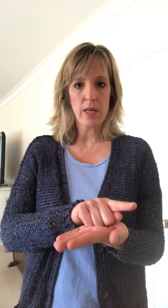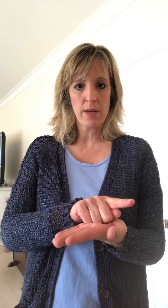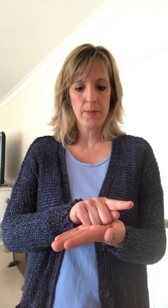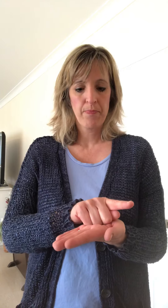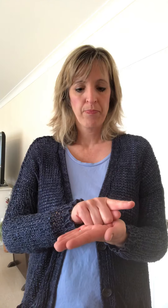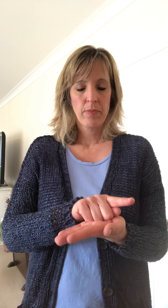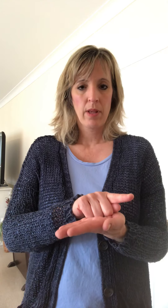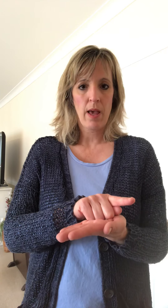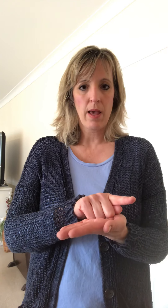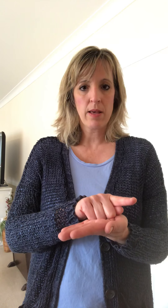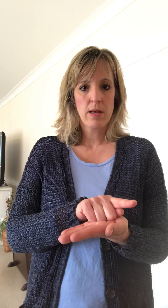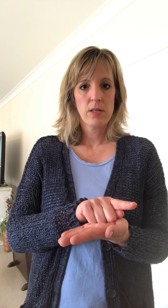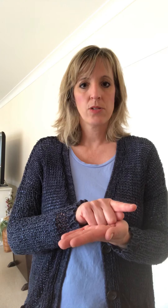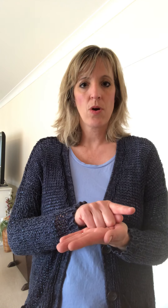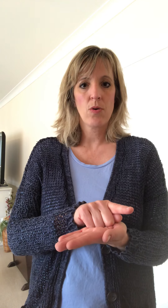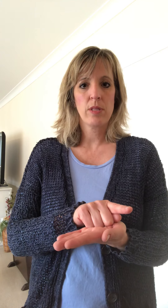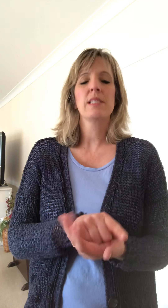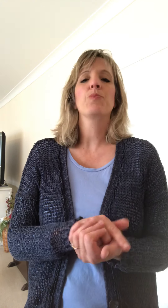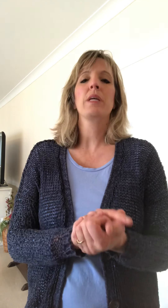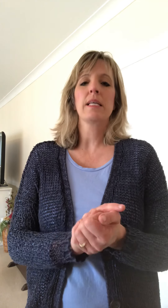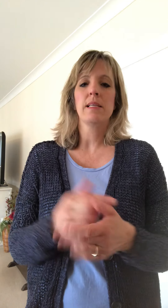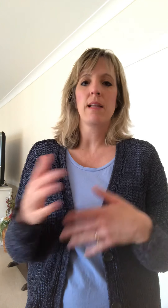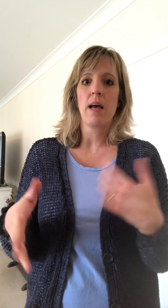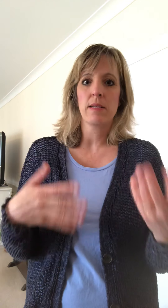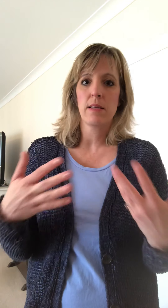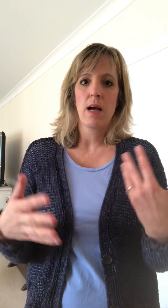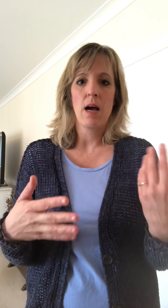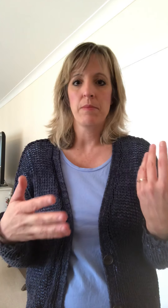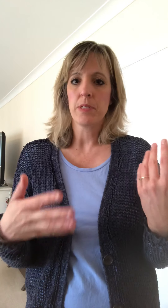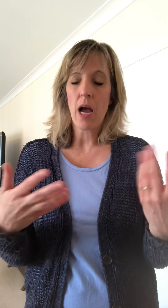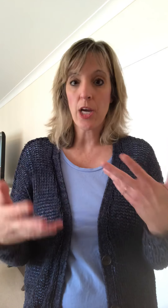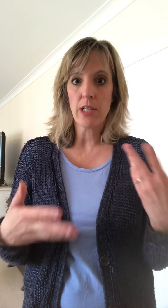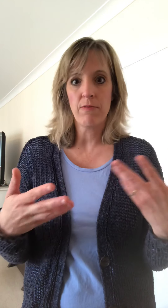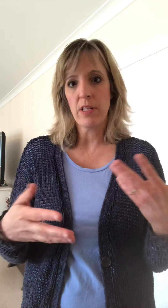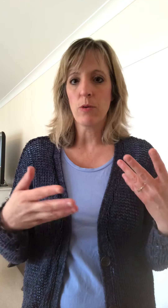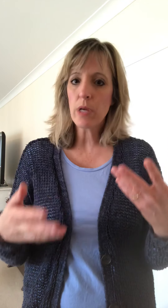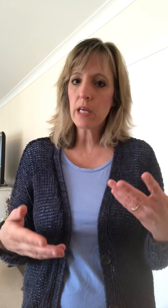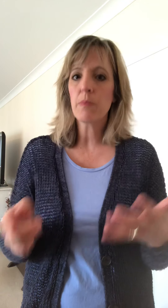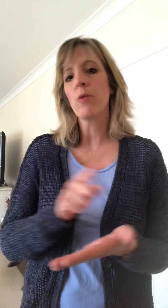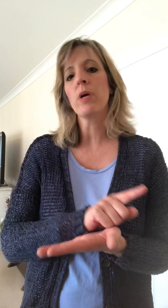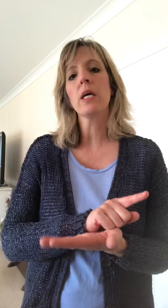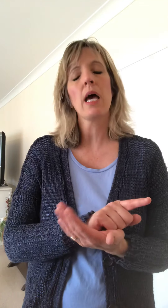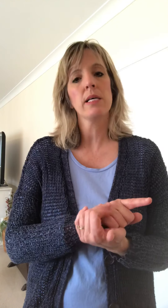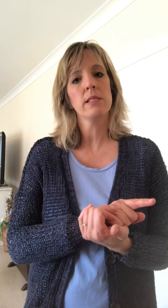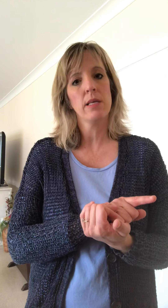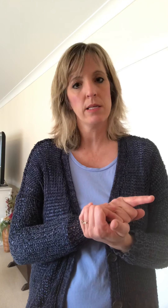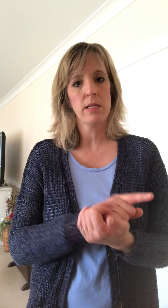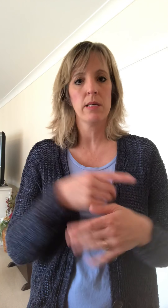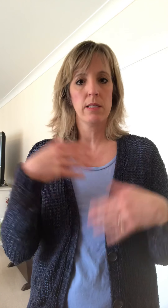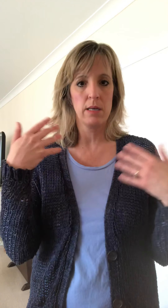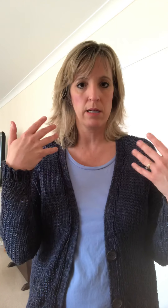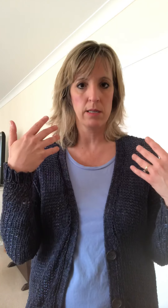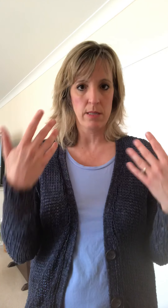week, okay? So this is week as in not I'm tired and feeling weak, but week as in the